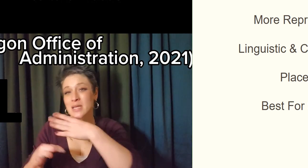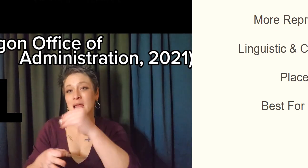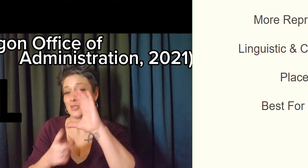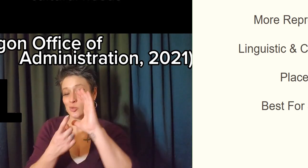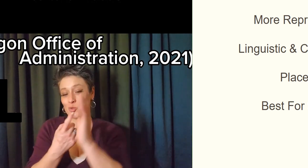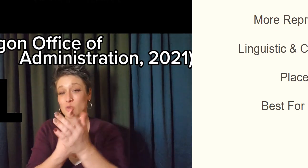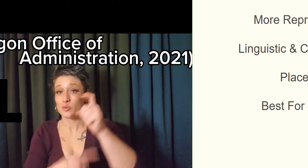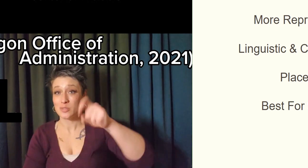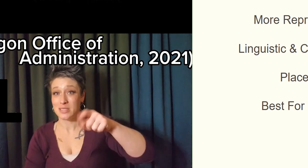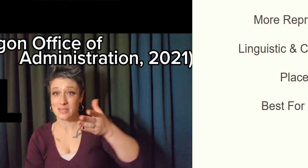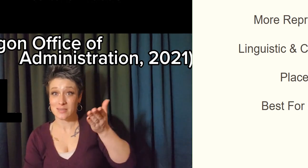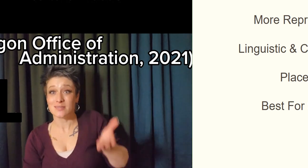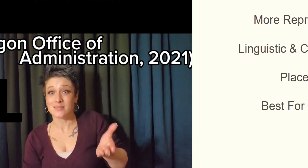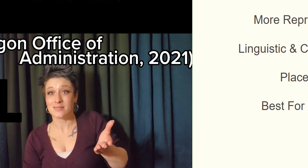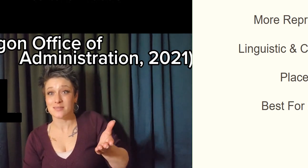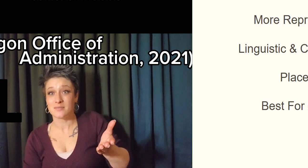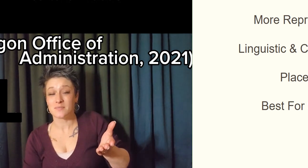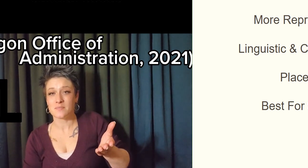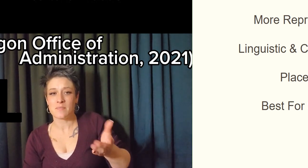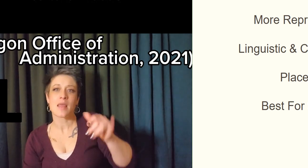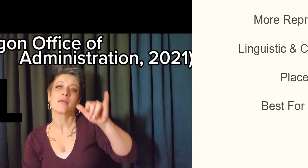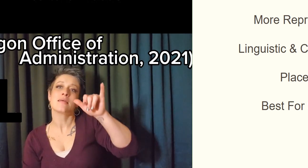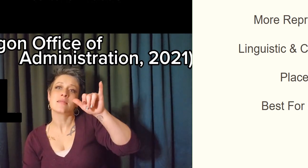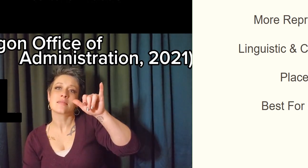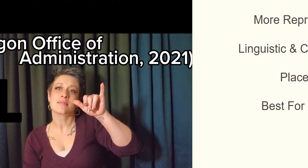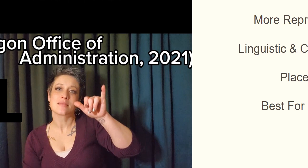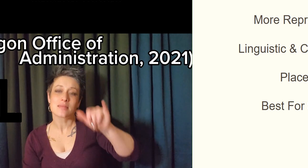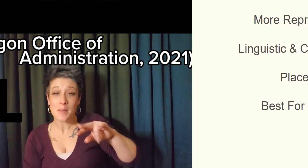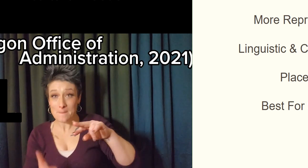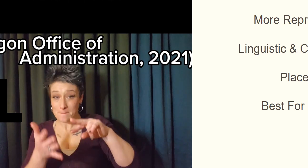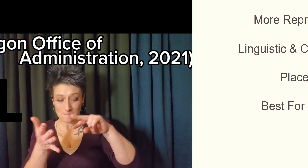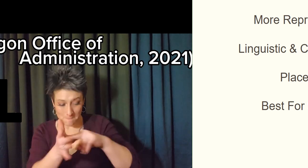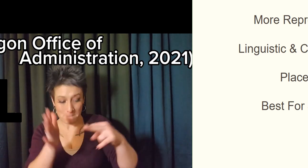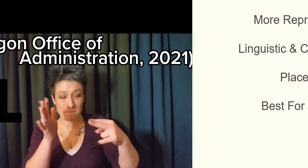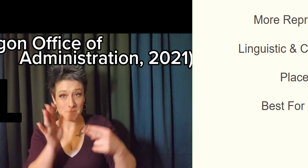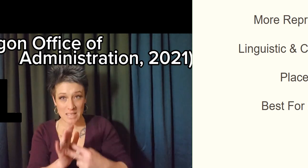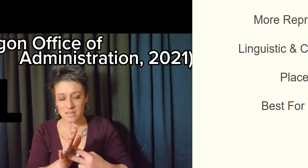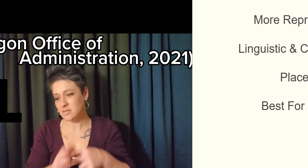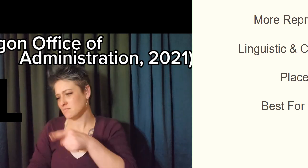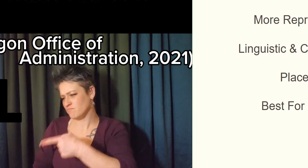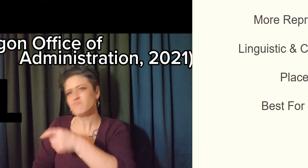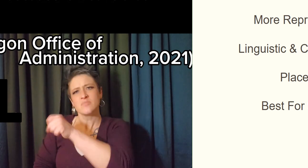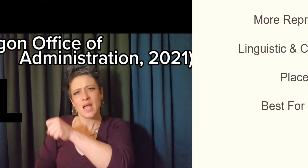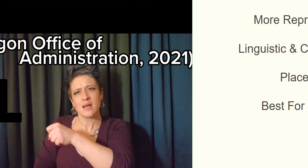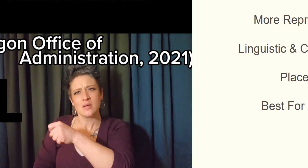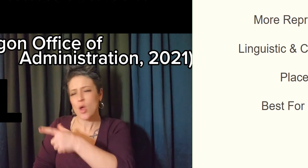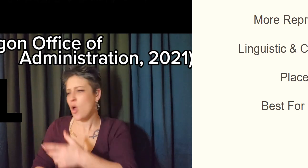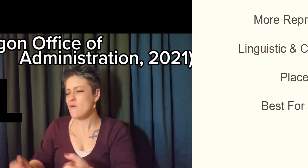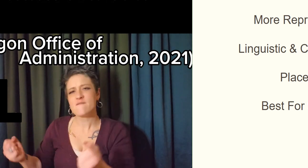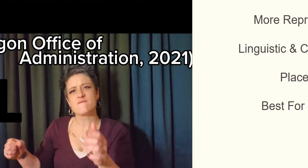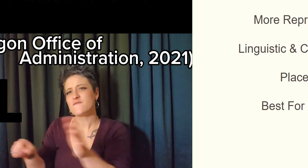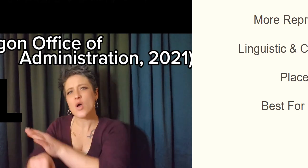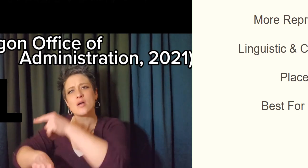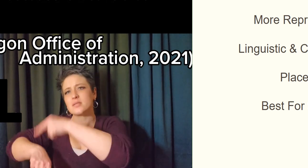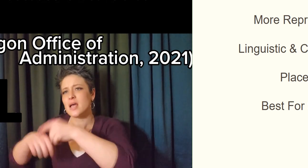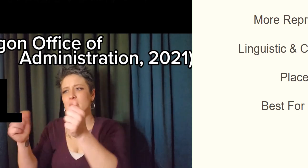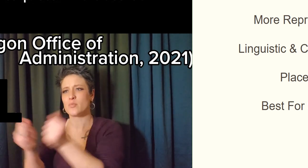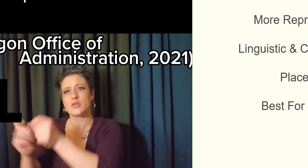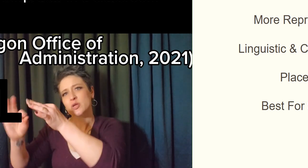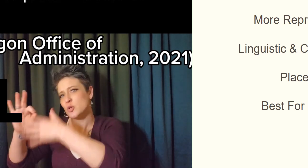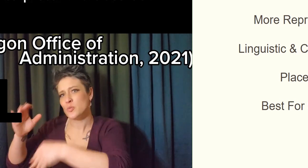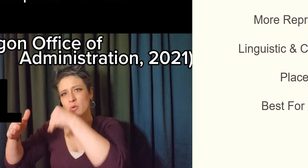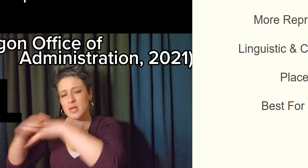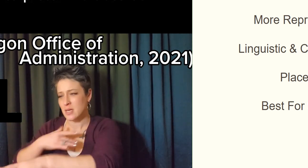of their linguistic and cultural needs. That's really important because it means that,